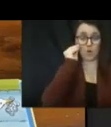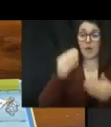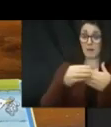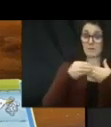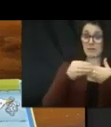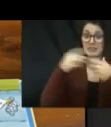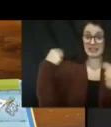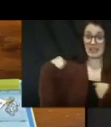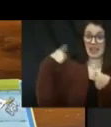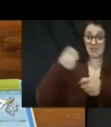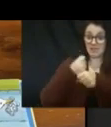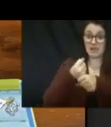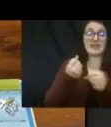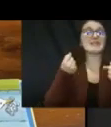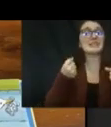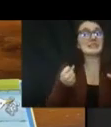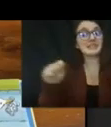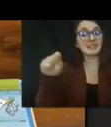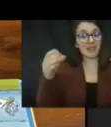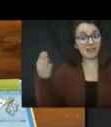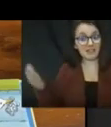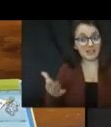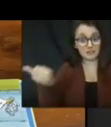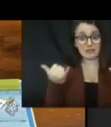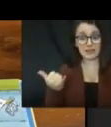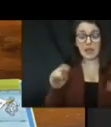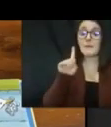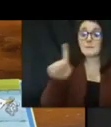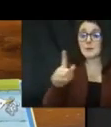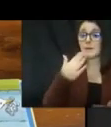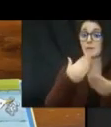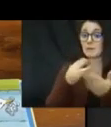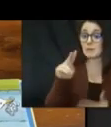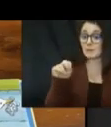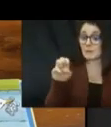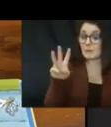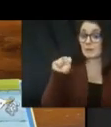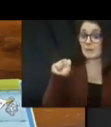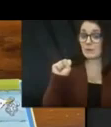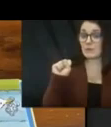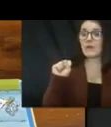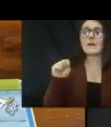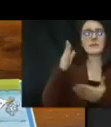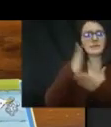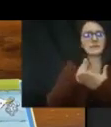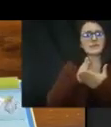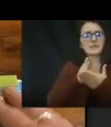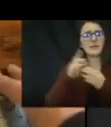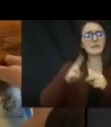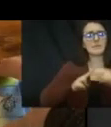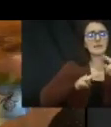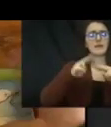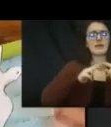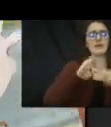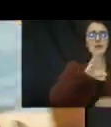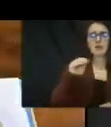still around today. The good news? Manufacturers are coming up with new and better ways of making products that don't rely